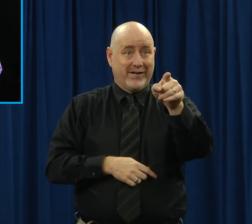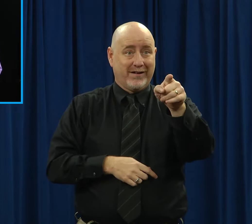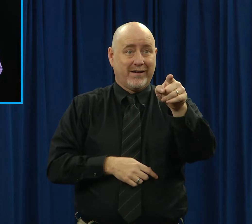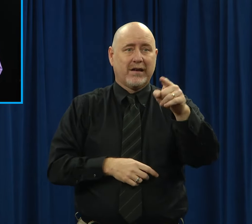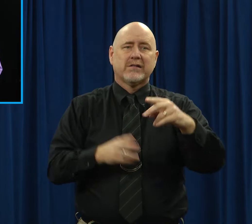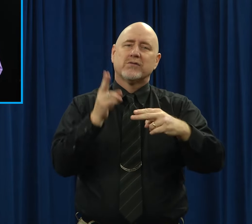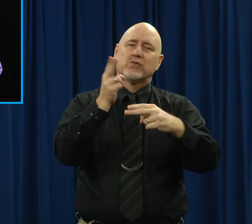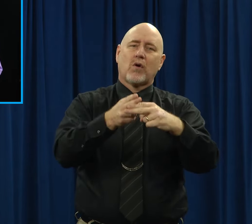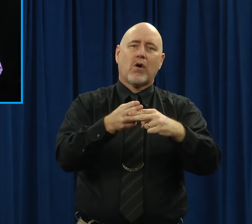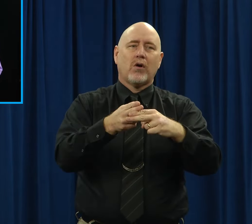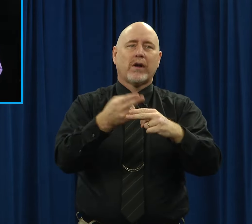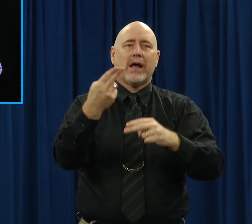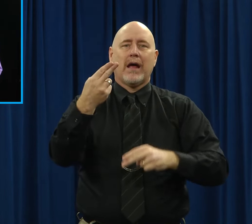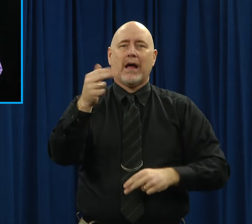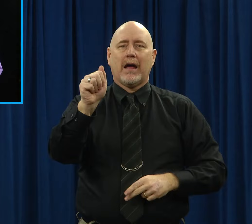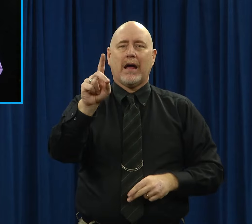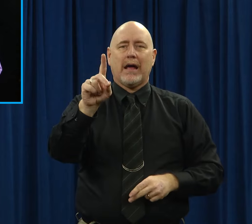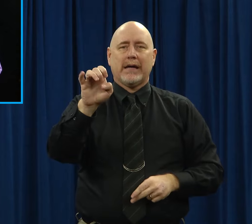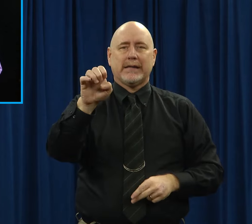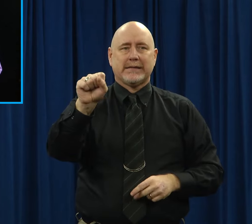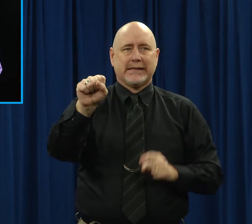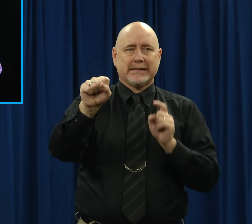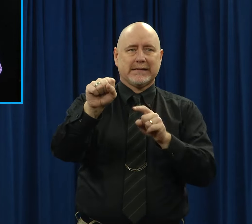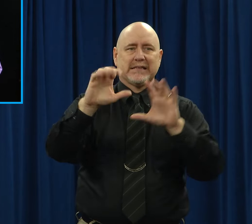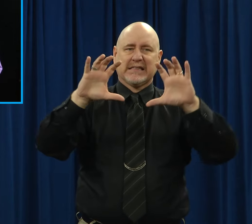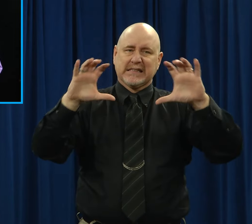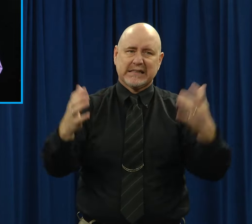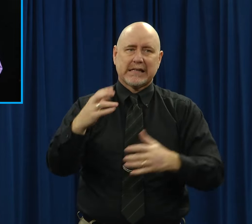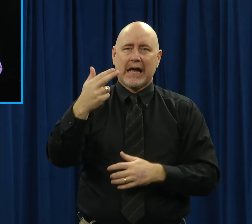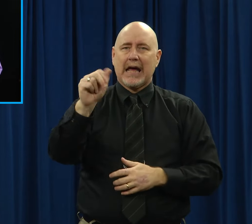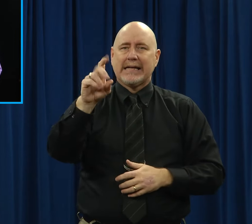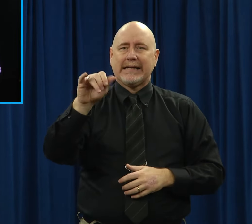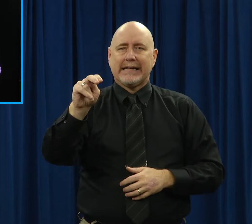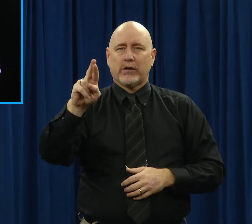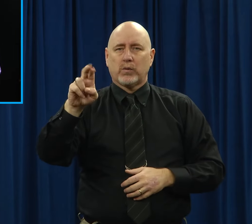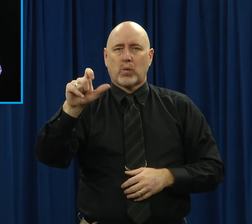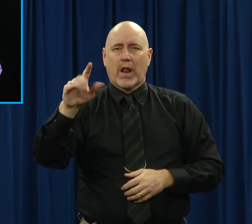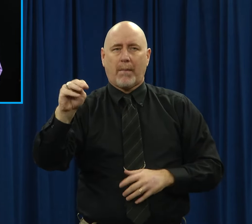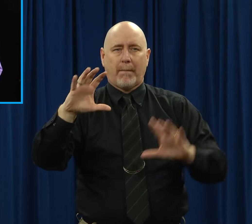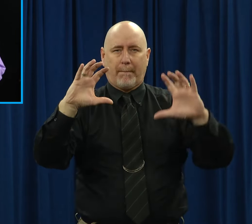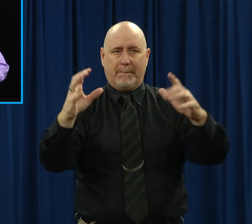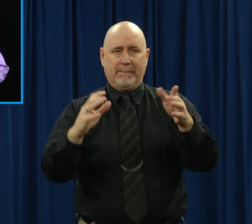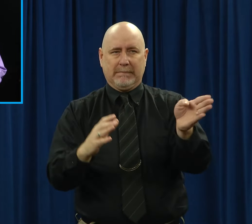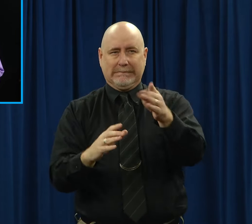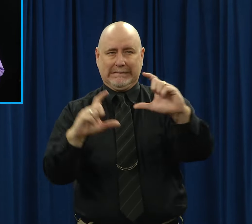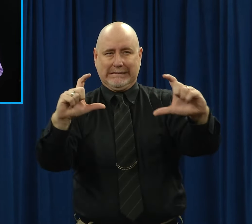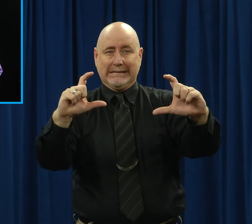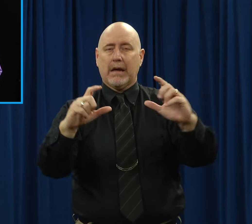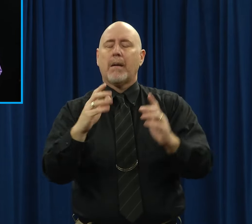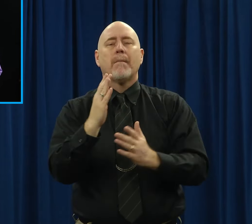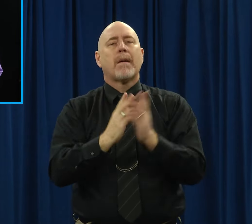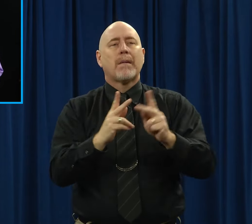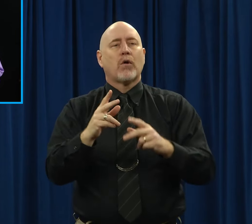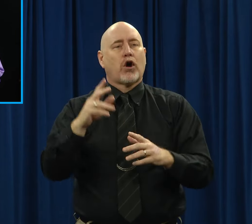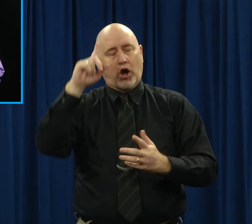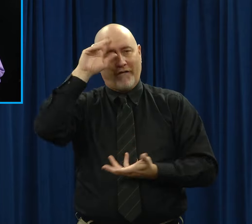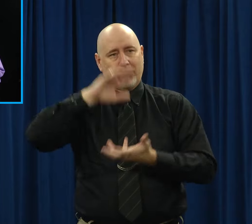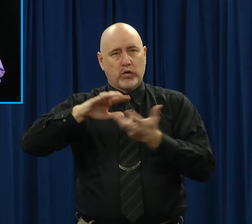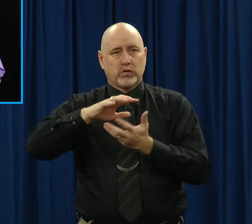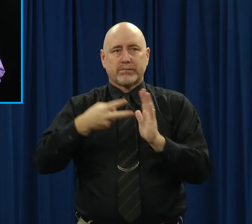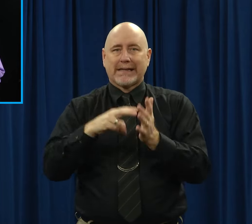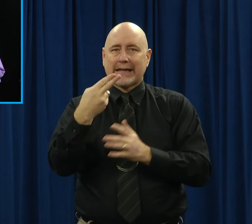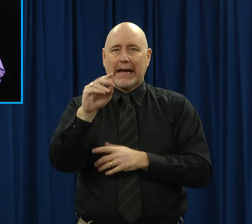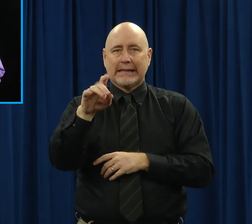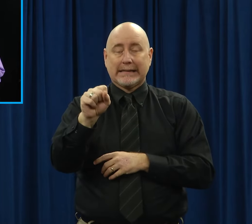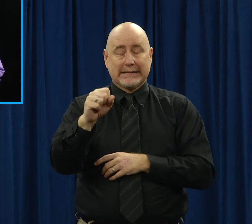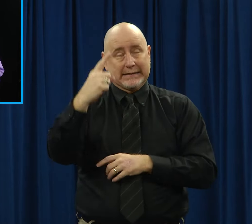chart comprises what is known as Hades. This is the Hadean realm. Now, many people are confused by the